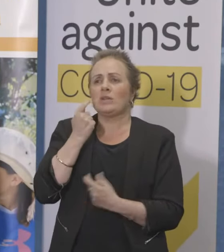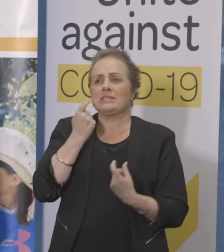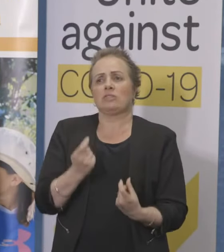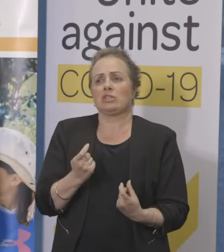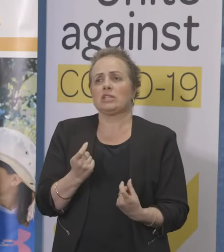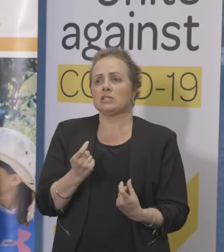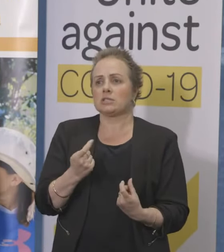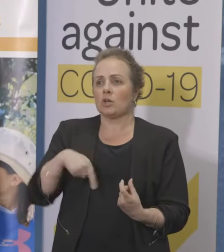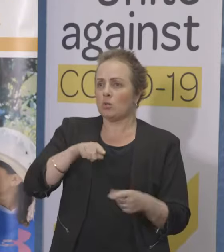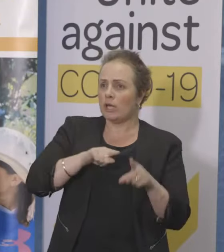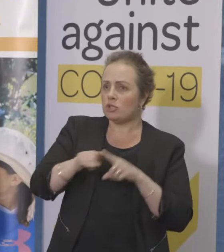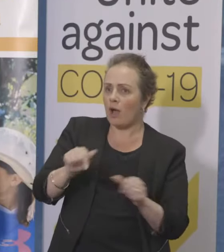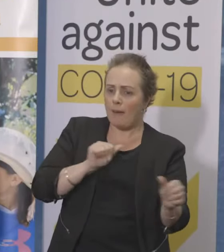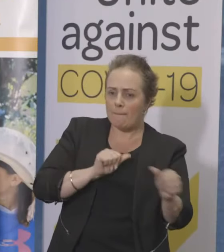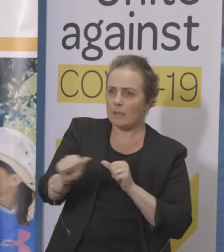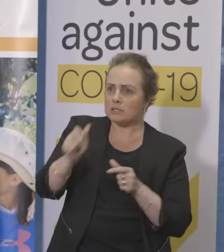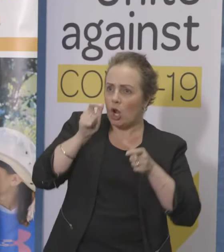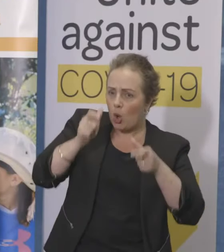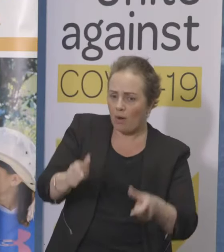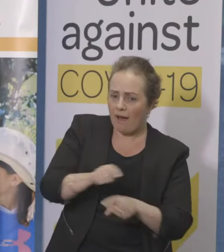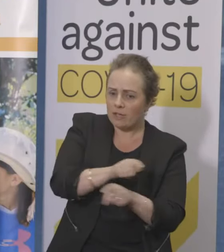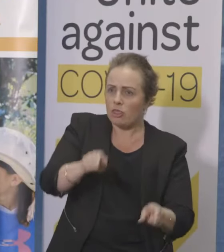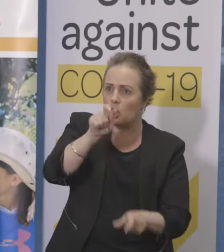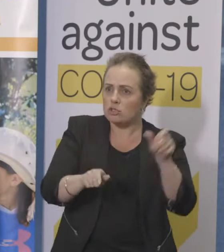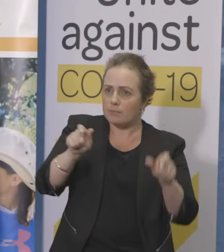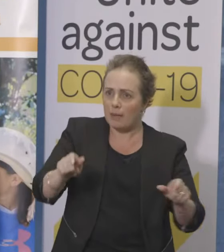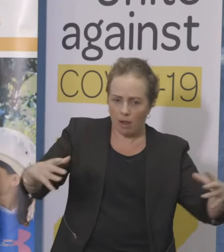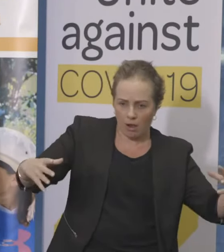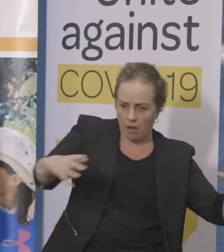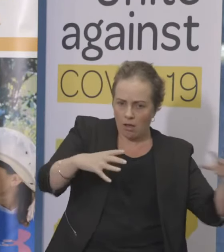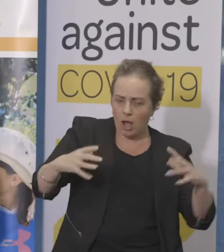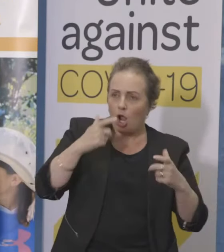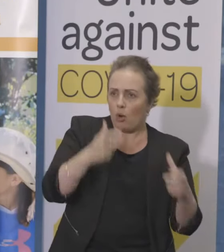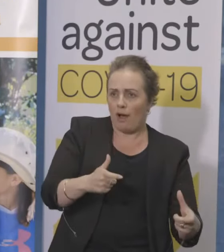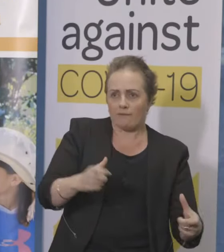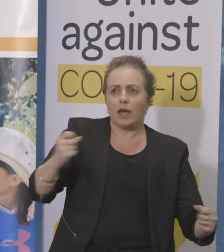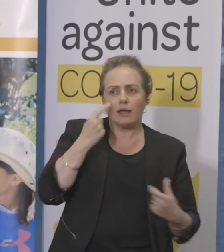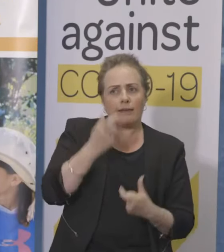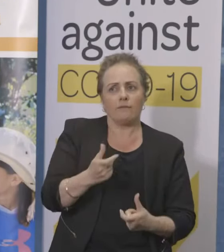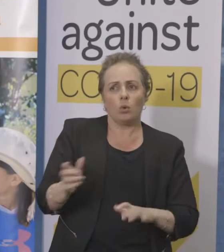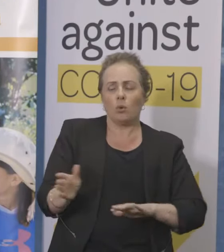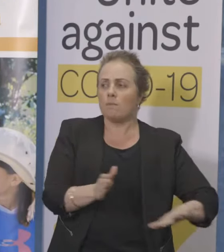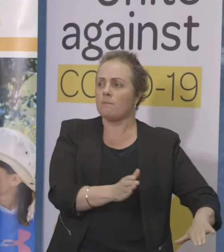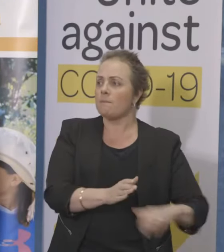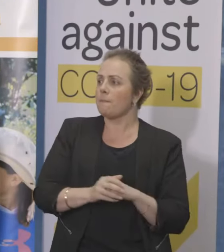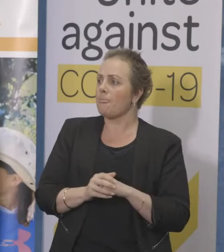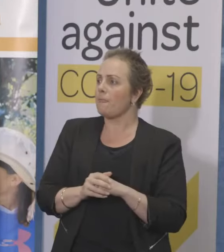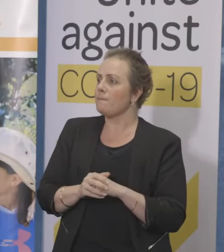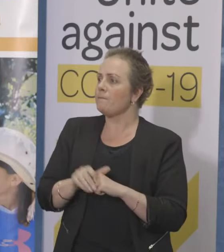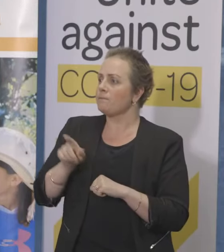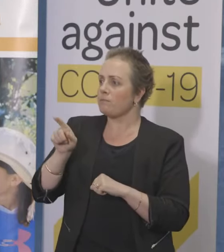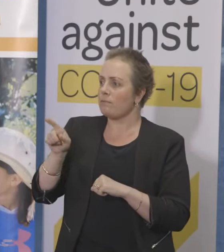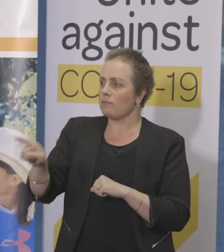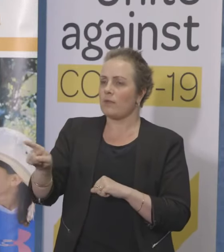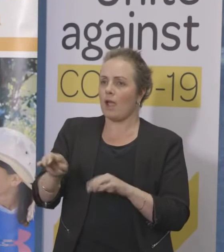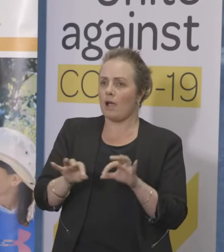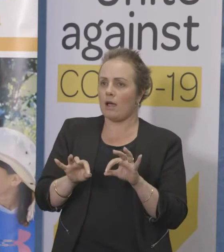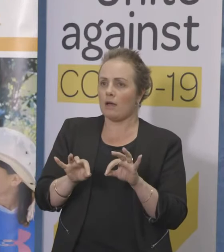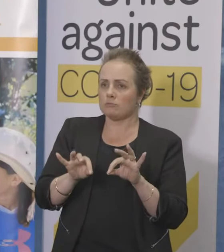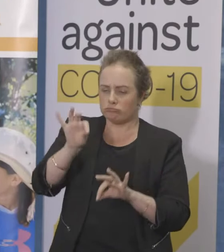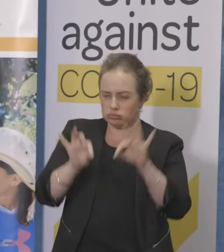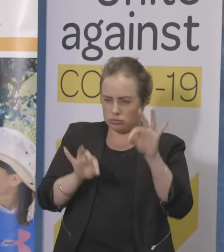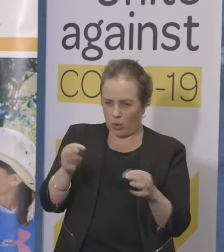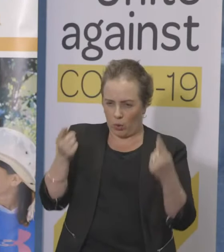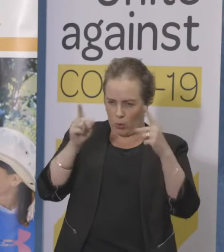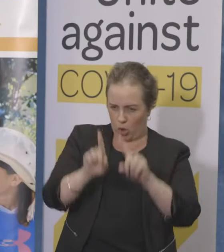very best intensive care for these people and the other care they may need. Modelling by Sean Hendy has shown that the chance of